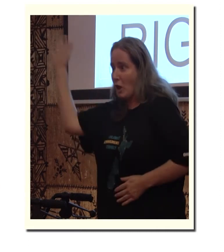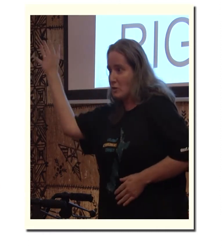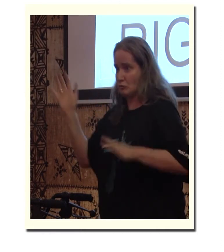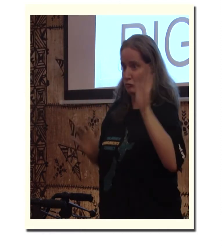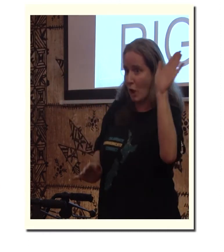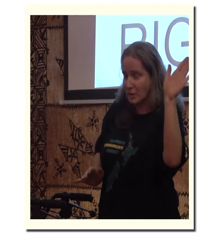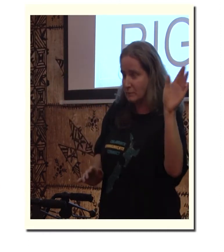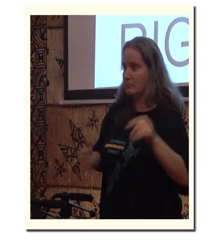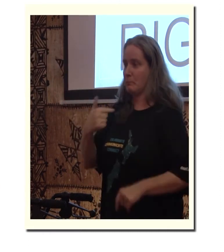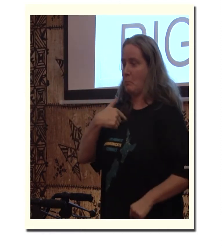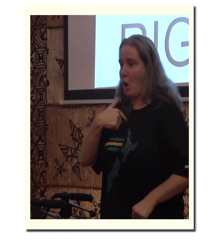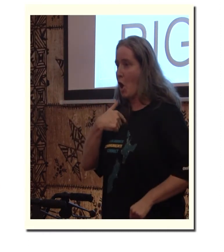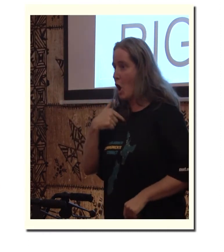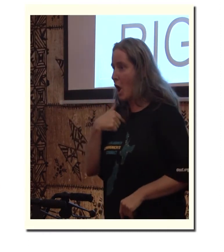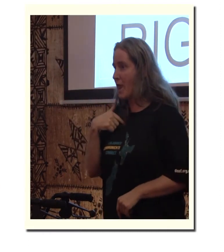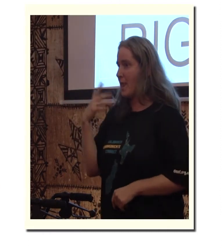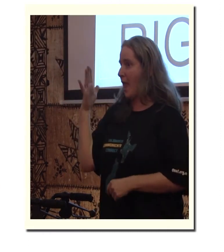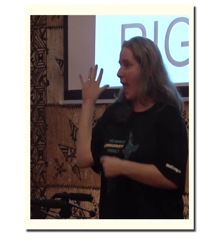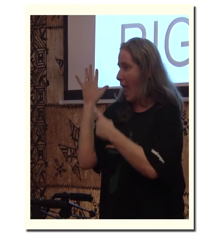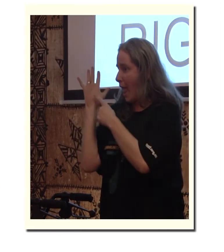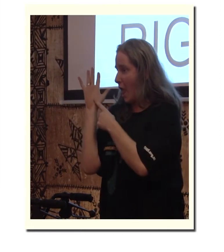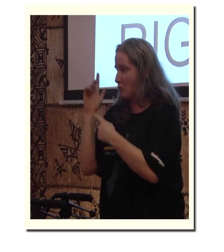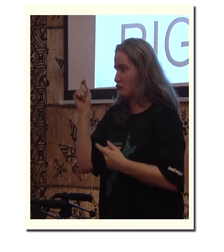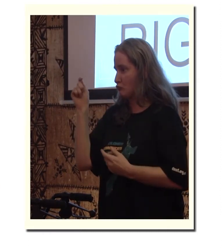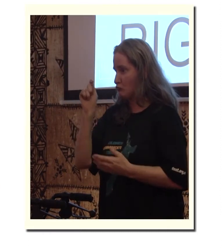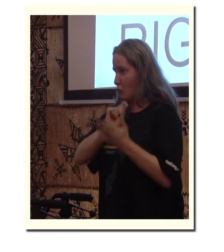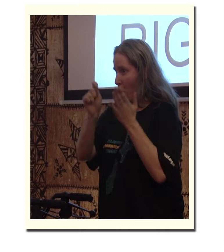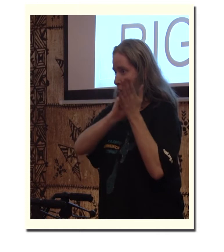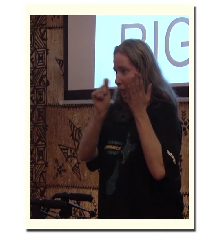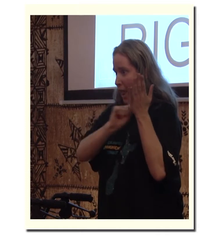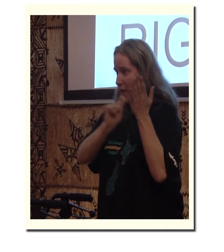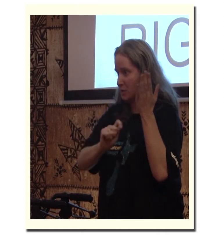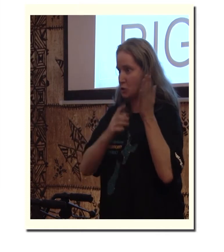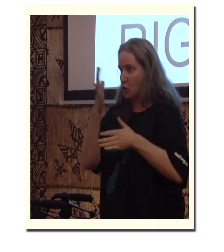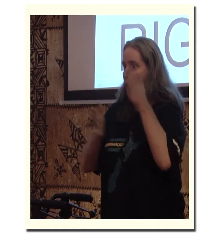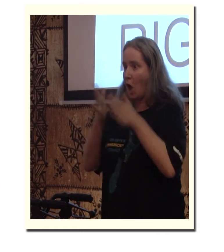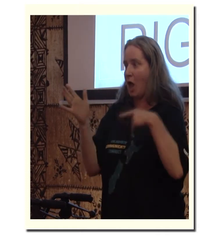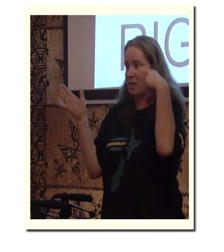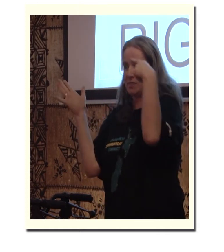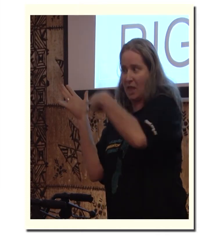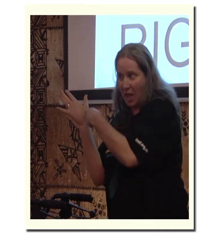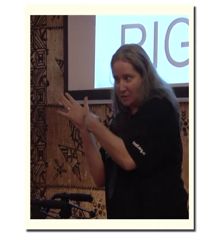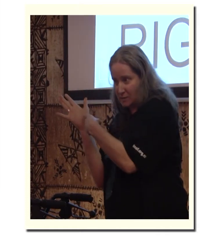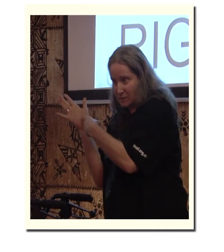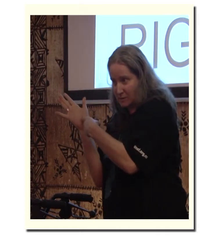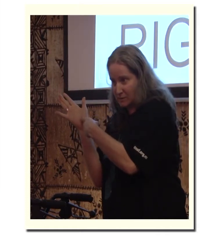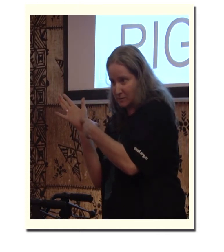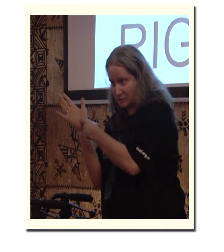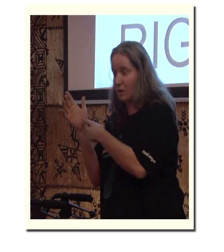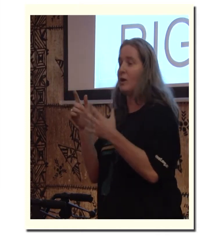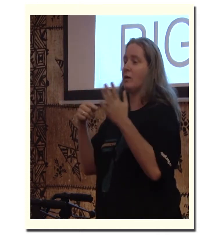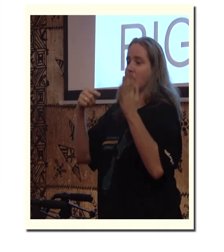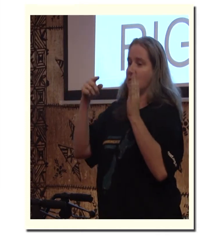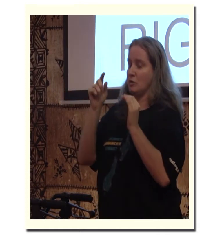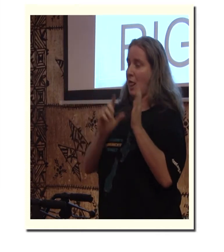Now, all of you will be perhaps left-handed or right-handed. I'm right-handed. I write with my right hand.